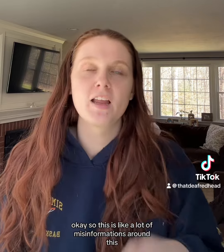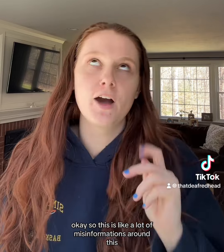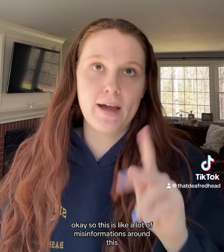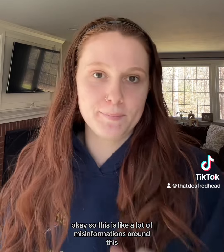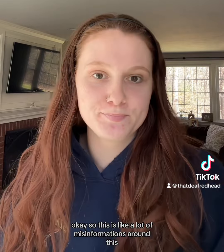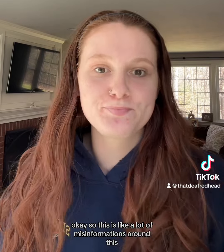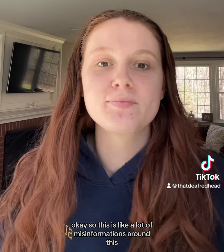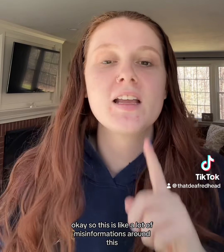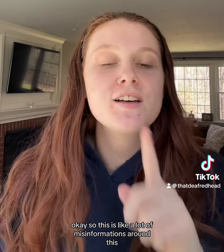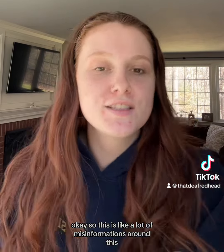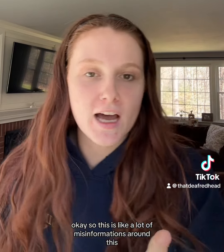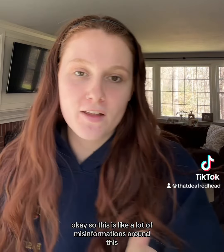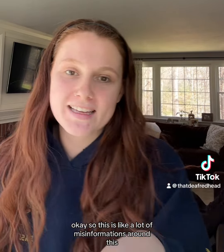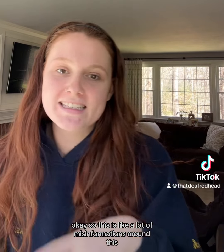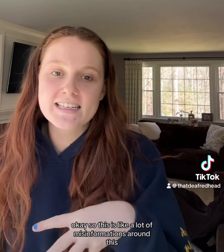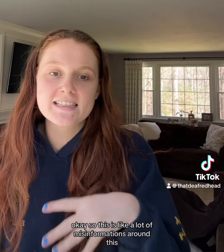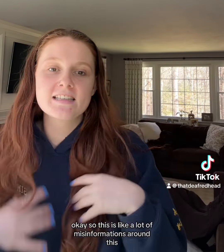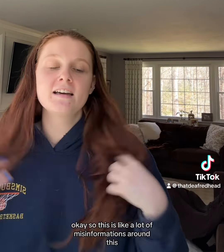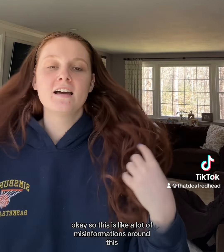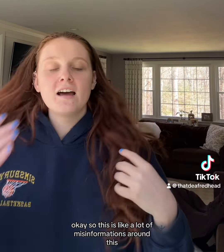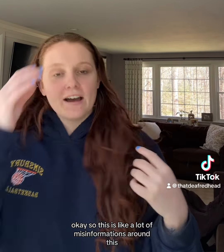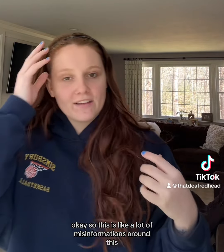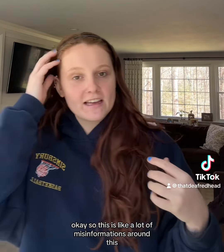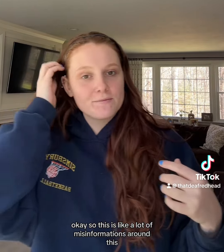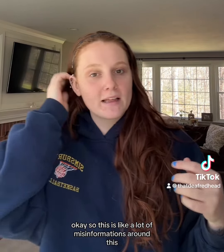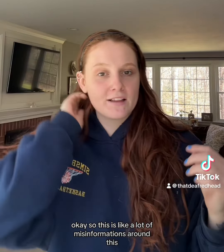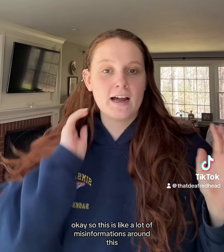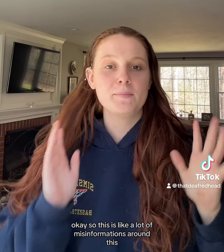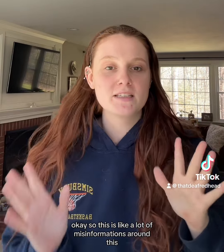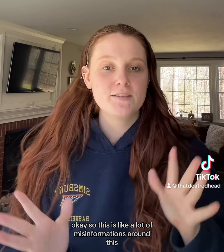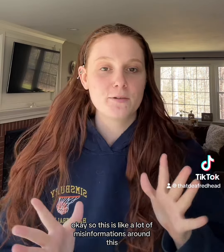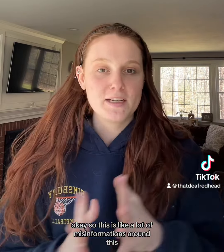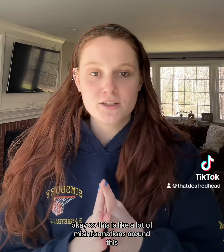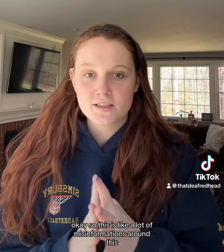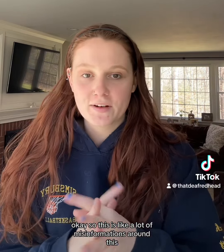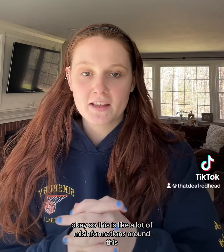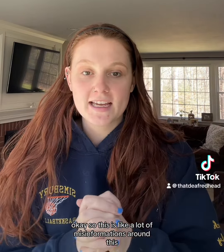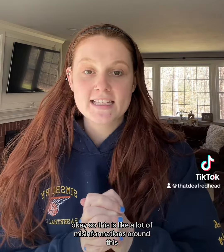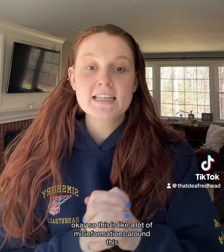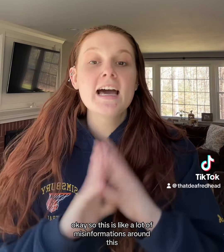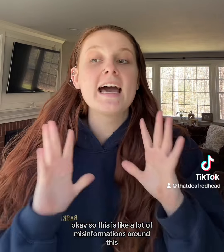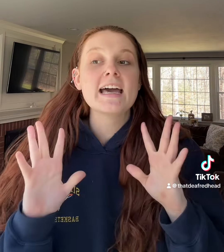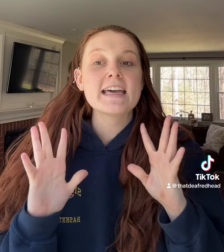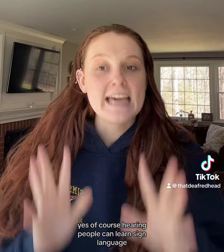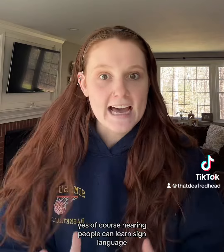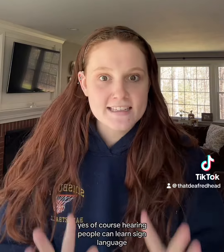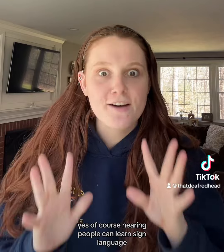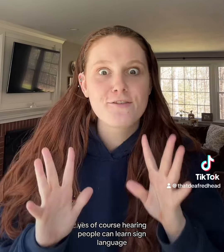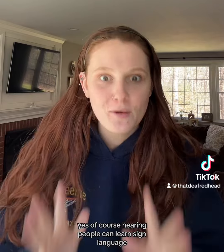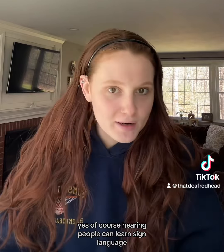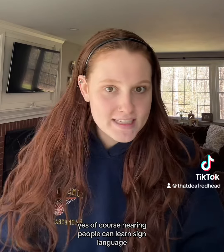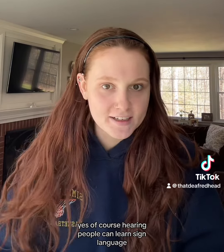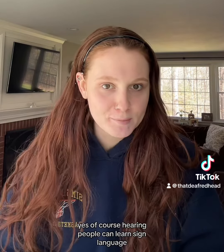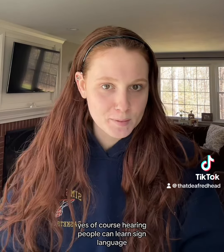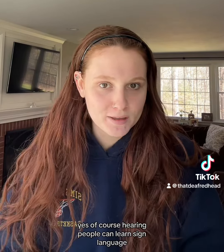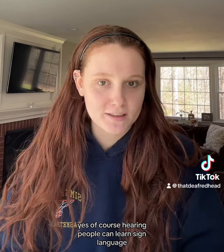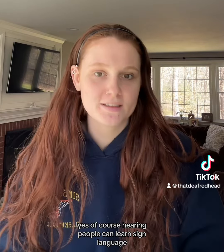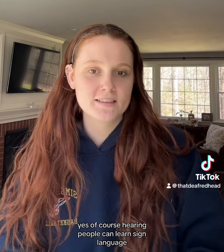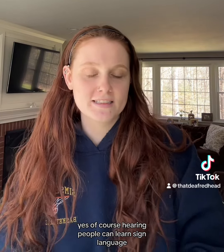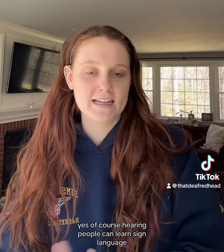Okay, so I feel like a lot of misinformation's around this. Yes, of course hearing people can learn sign